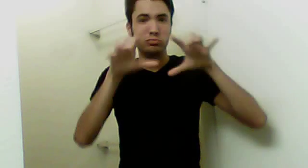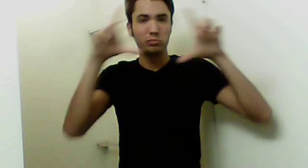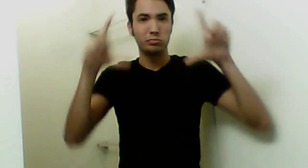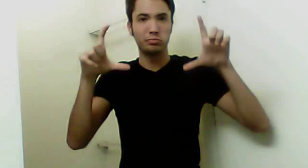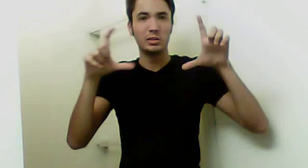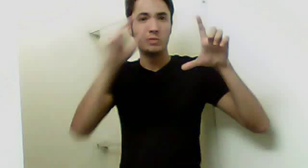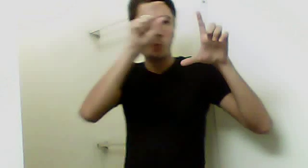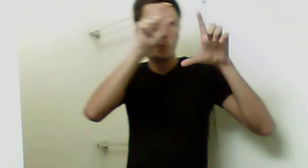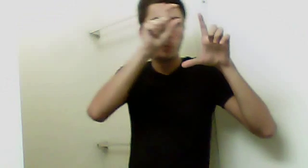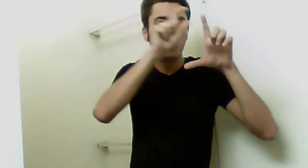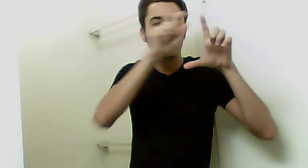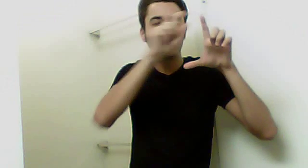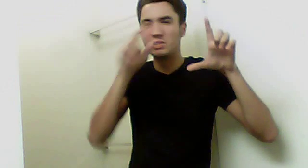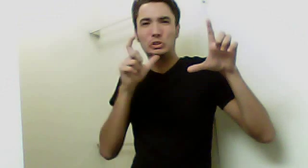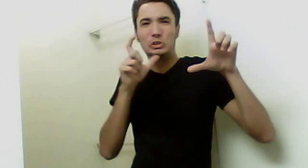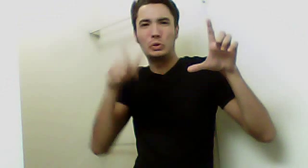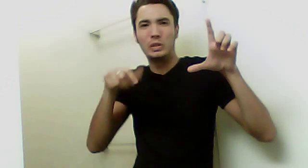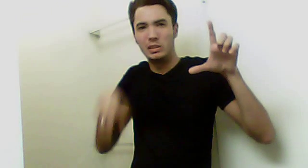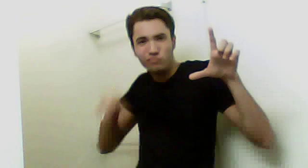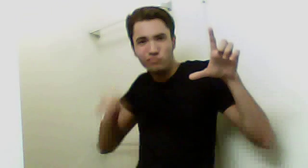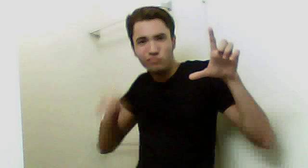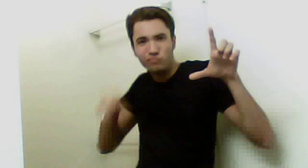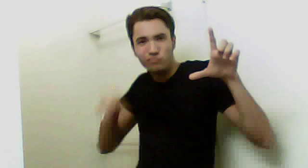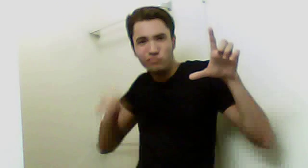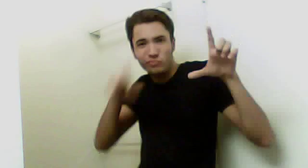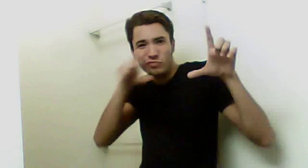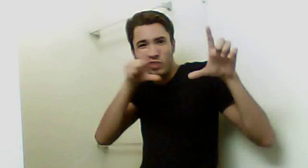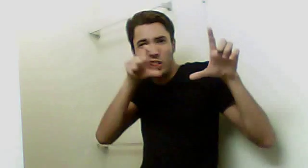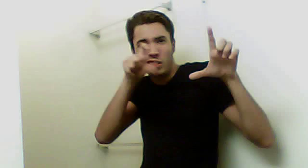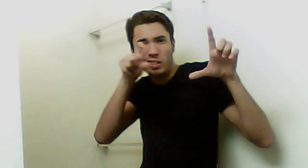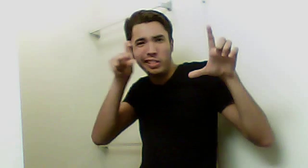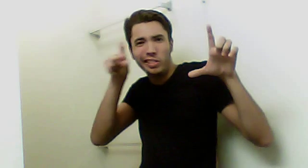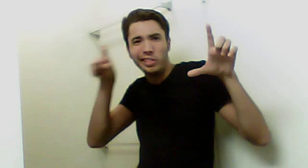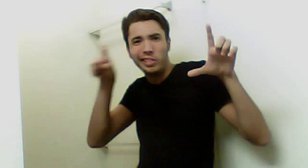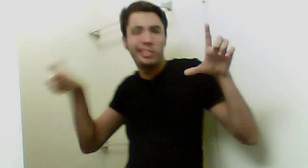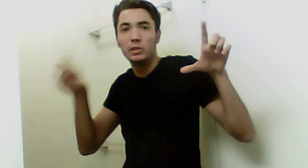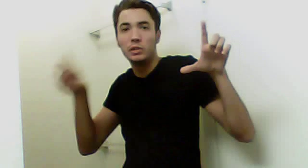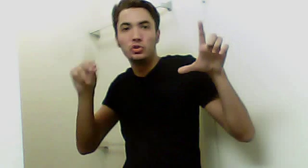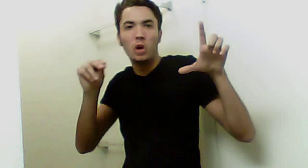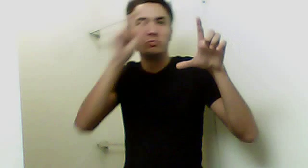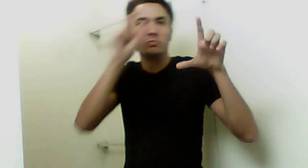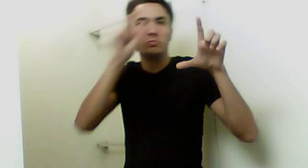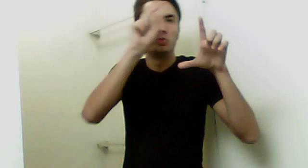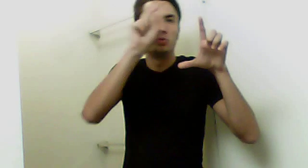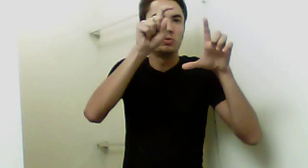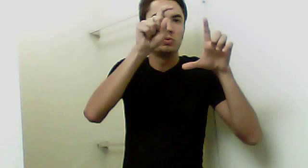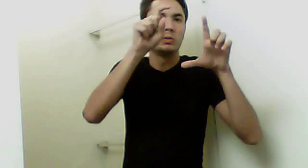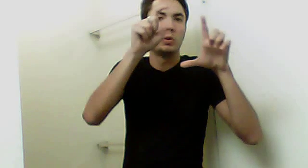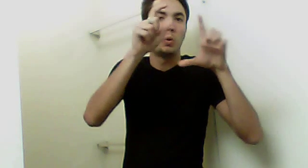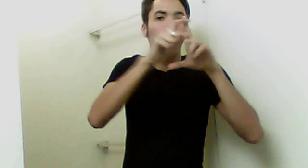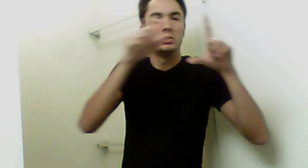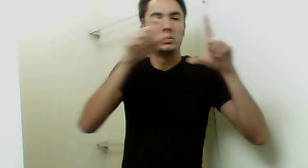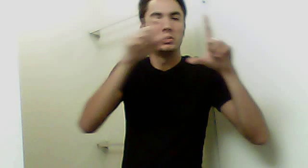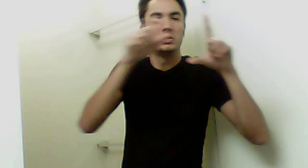dragging across it with the mouse like a newbie, double-click the word. Watch 200, I go double-click, it neatly selects just that word.